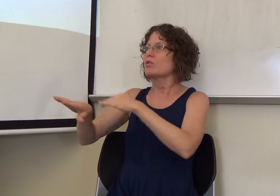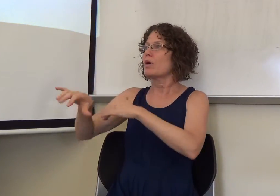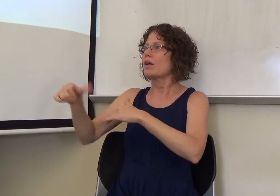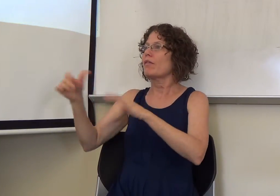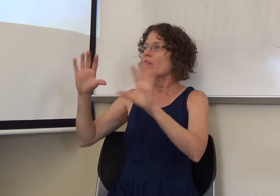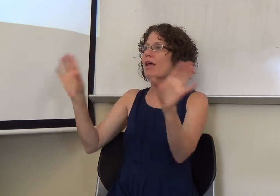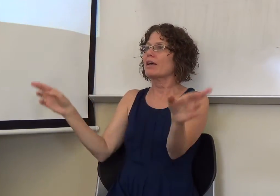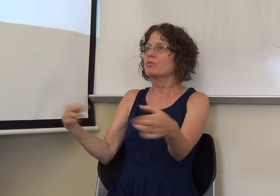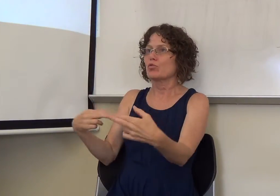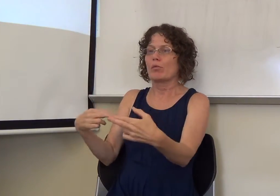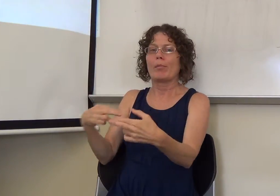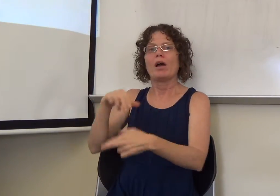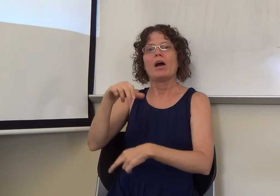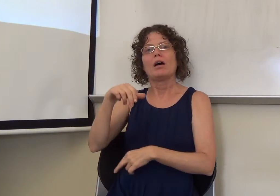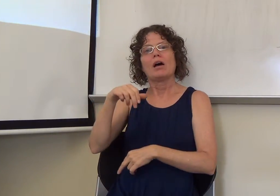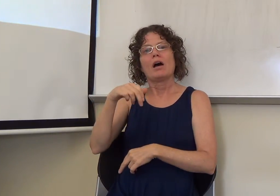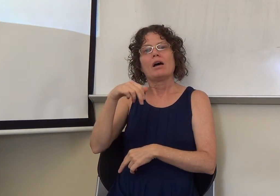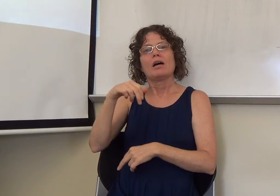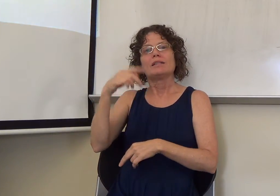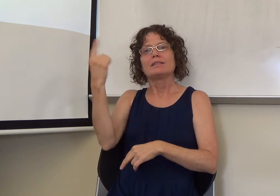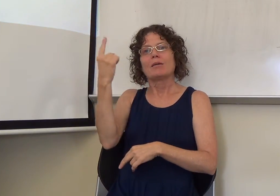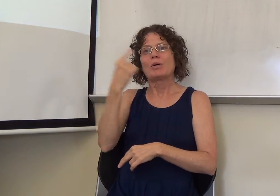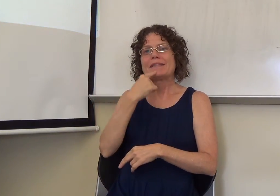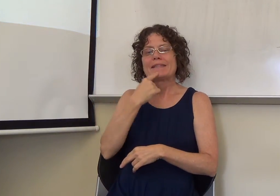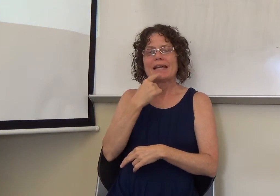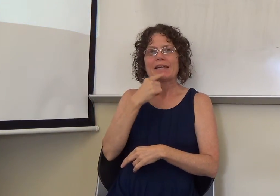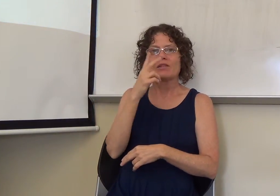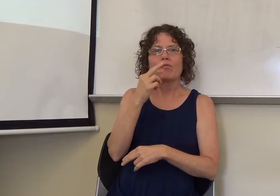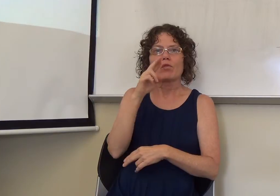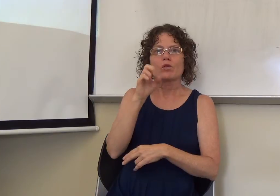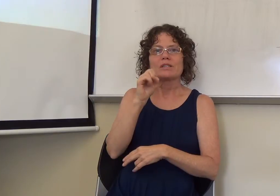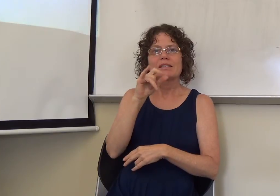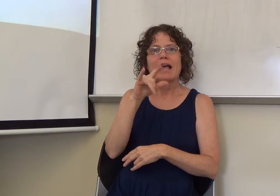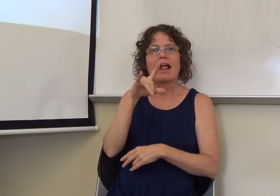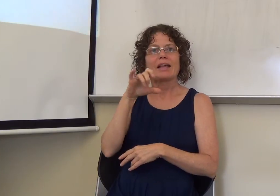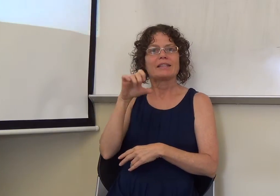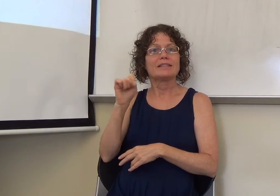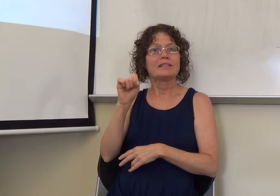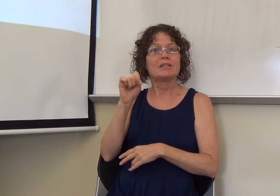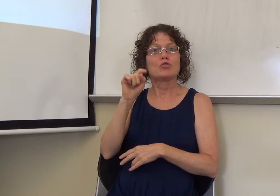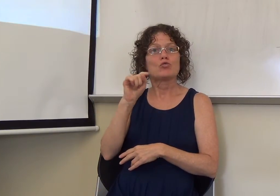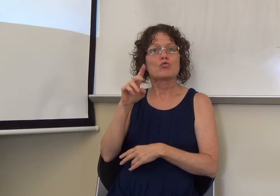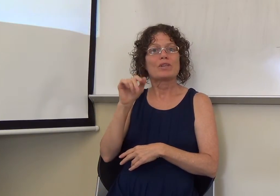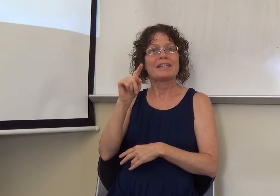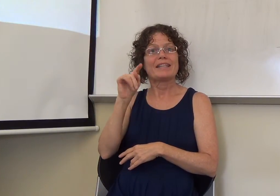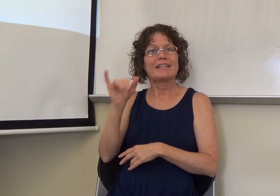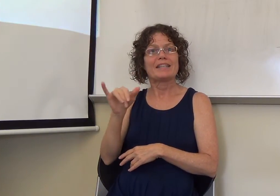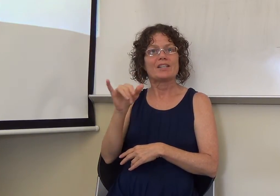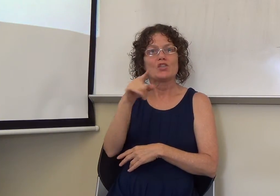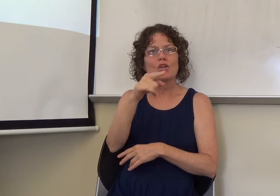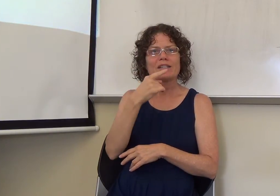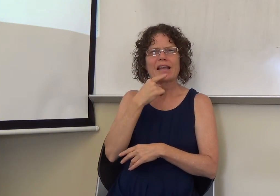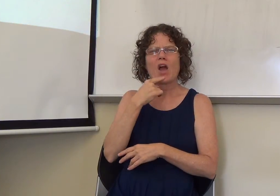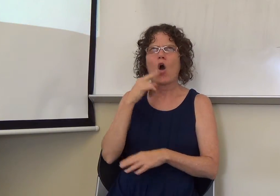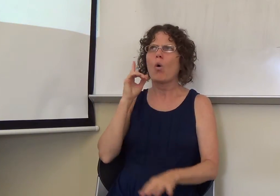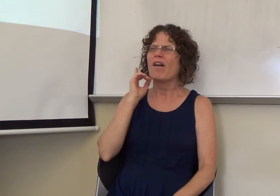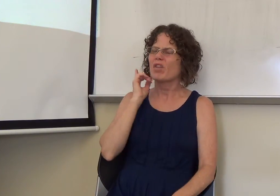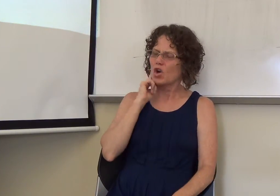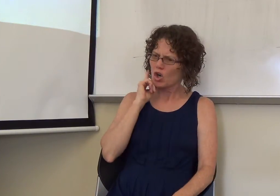says Versailles Treaty, you are at least going to say, I've heard of that. I think that had something to do